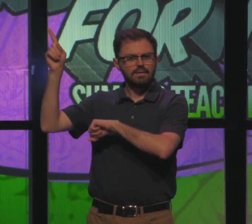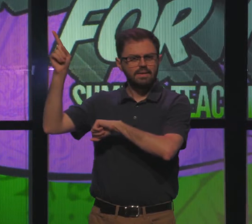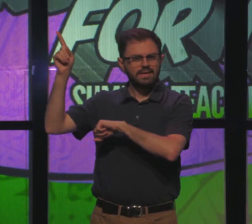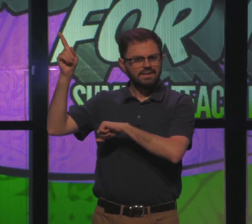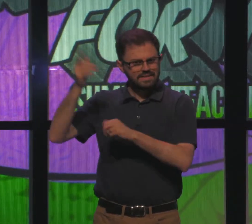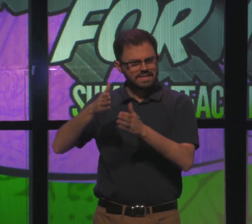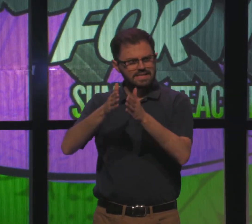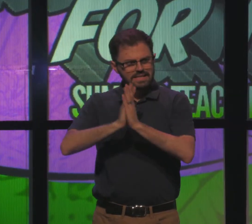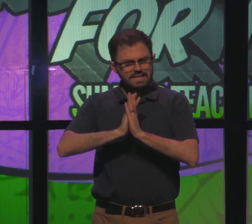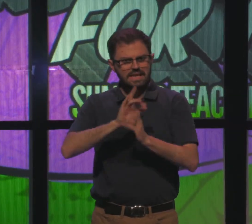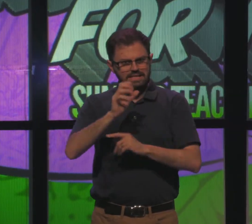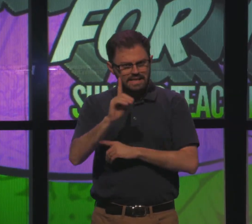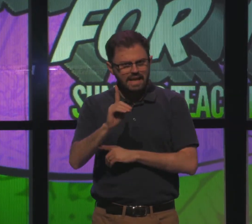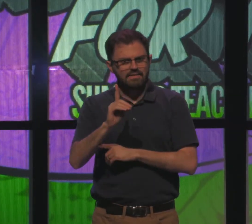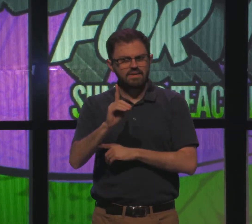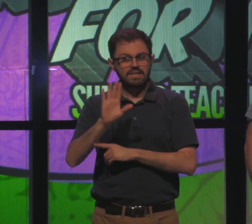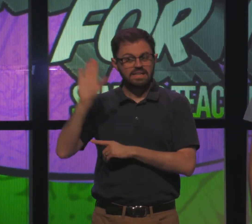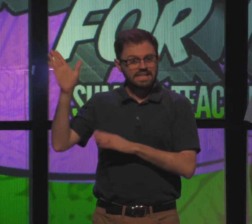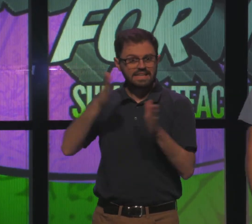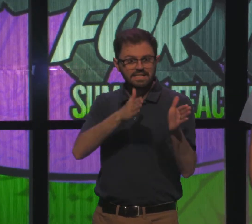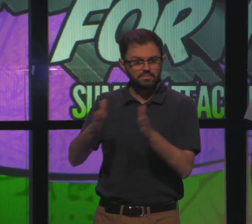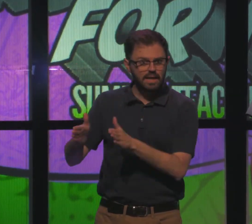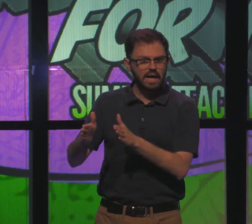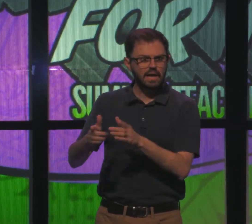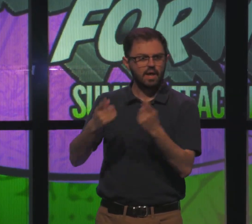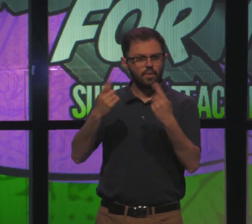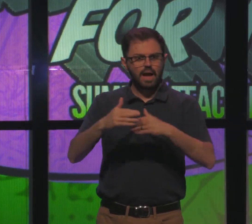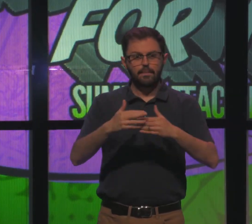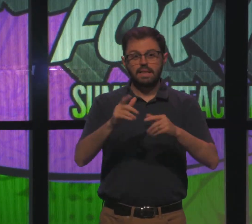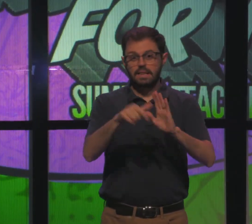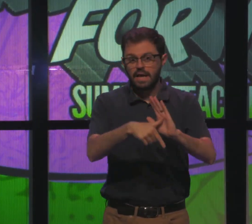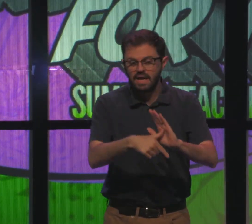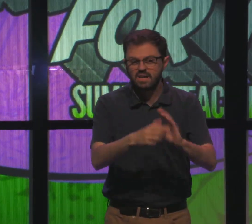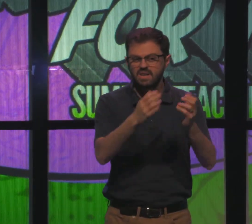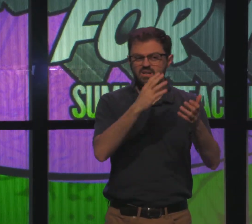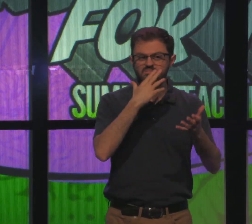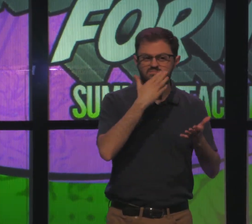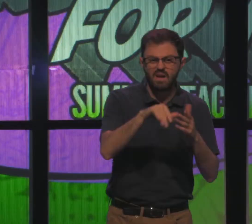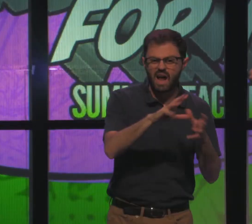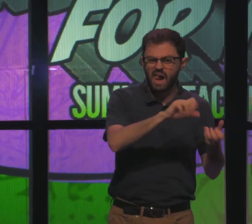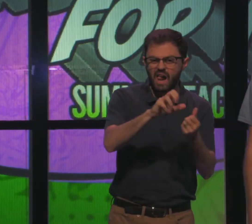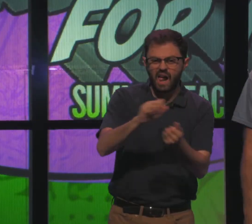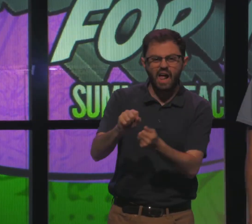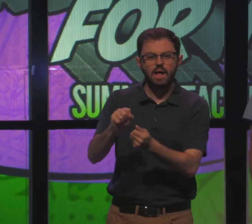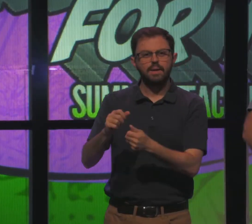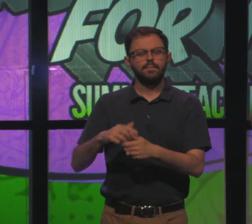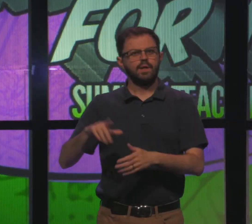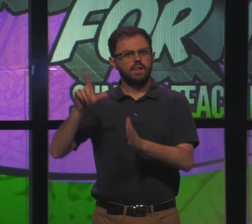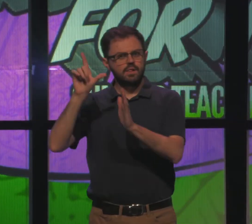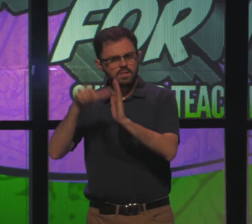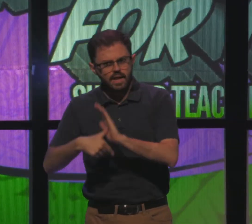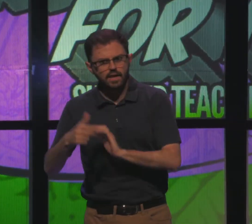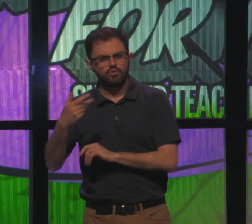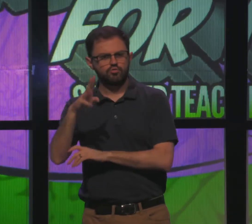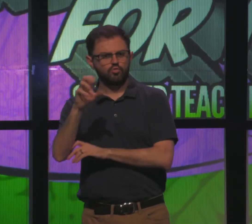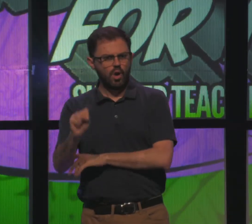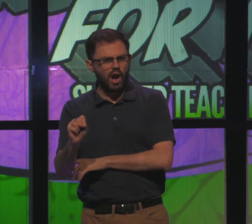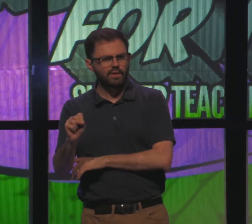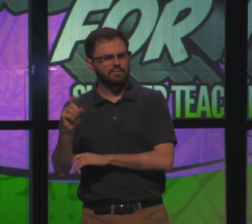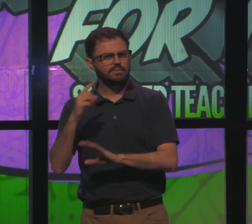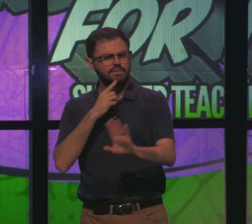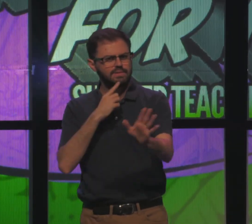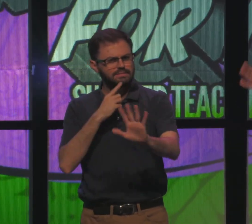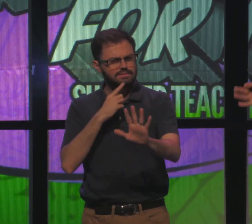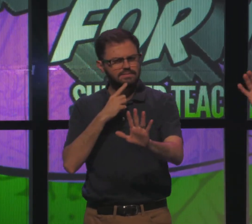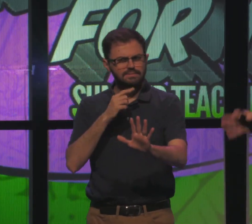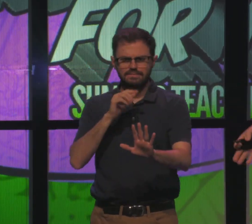was Yahweh's plan. And bad things happened because of it. But Chronicles, which is much later on, a more evolved faith says, maybe we should tone down